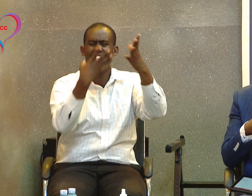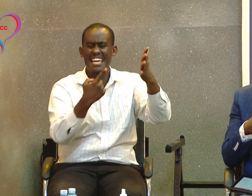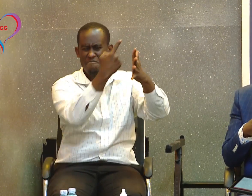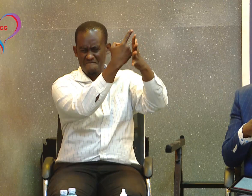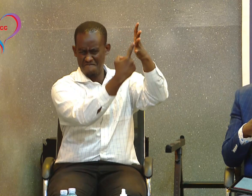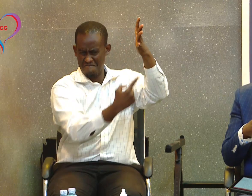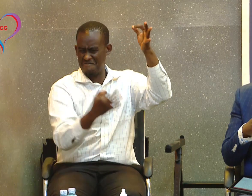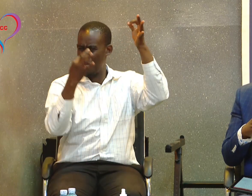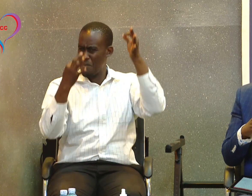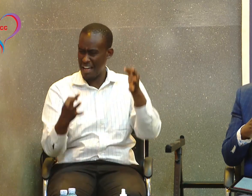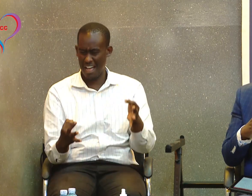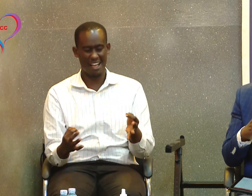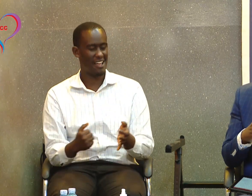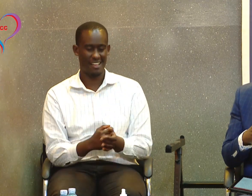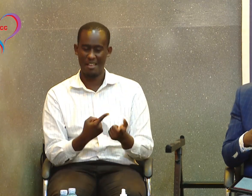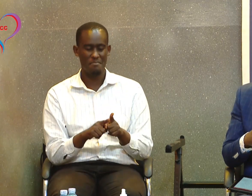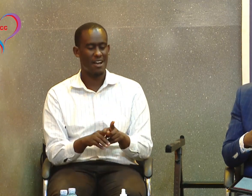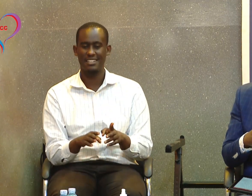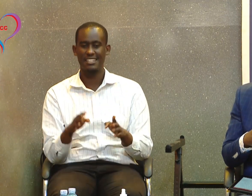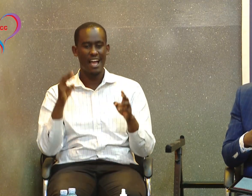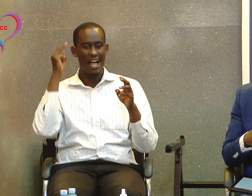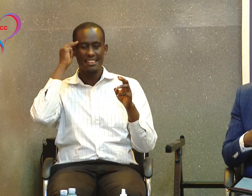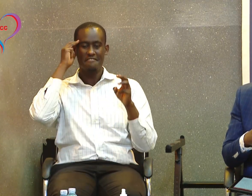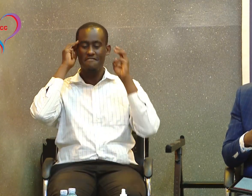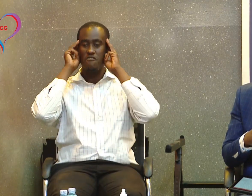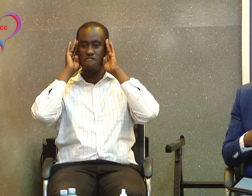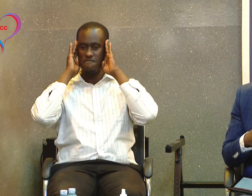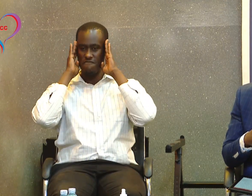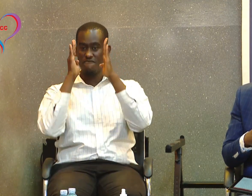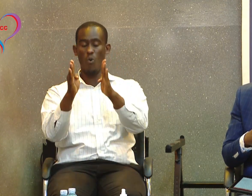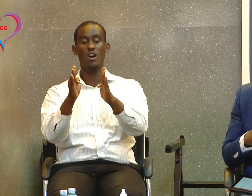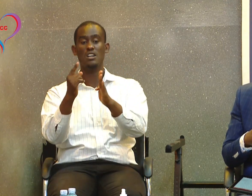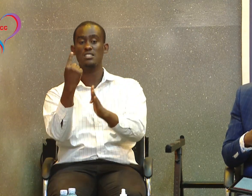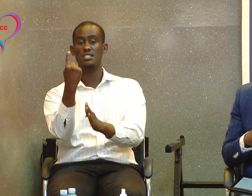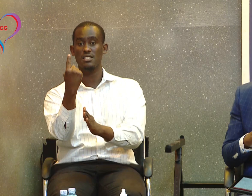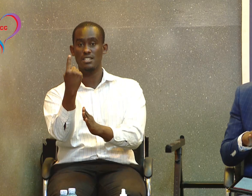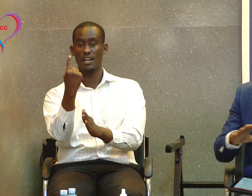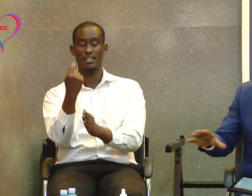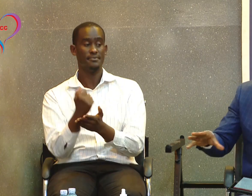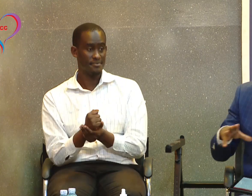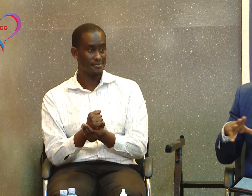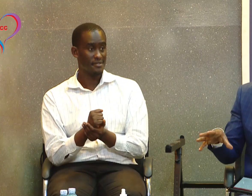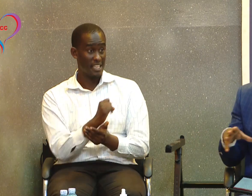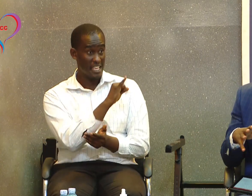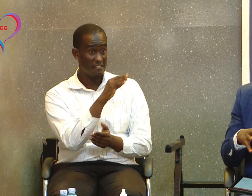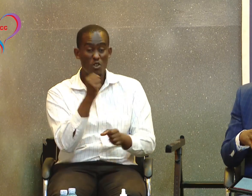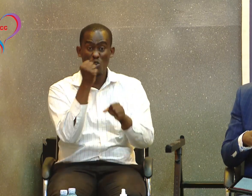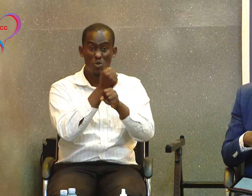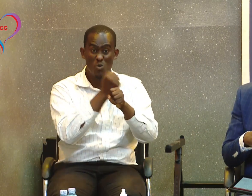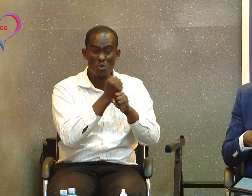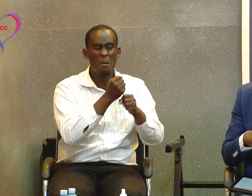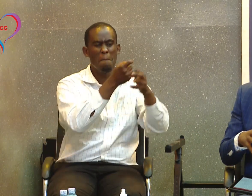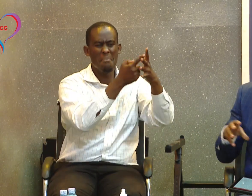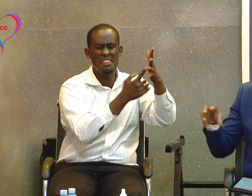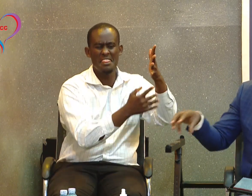but yet you're single focused. Naye nga ate mu kuteekesira oteeka ku kimu. Because if you do many things, kubanga singa